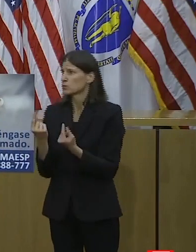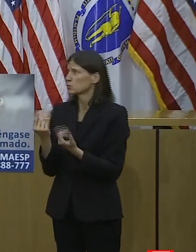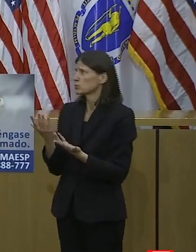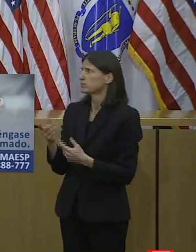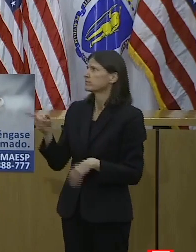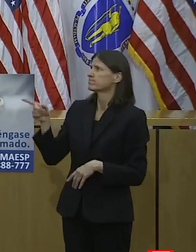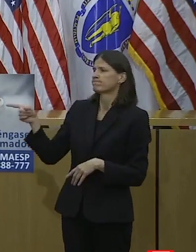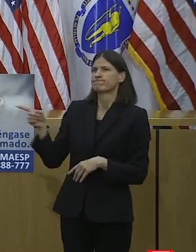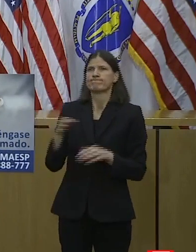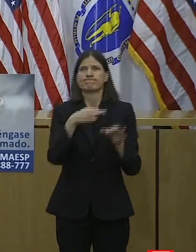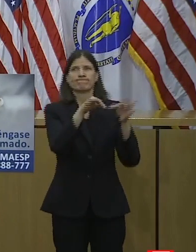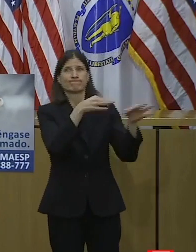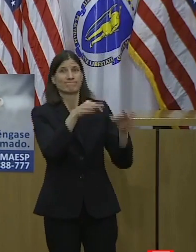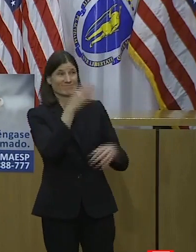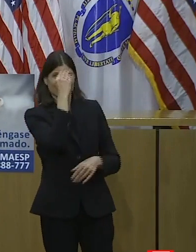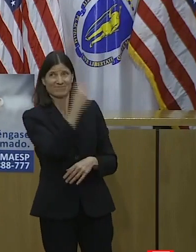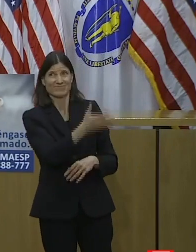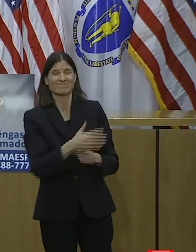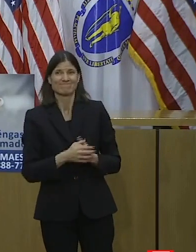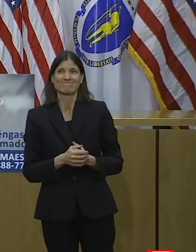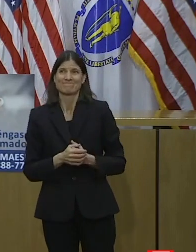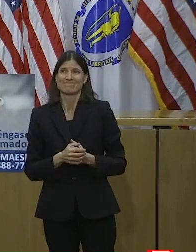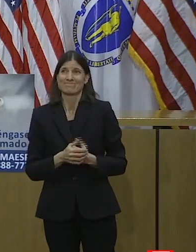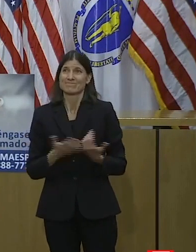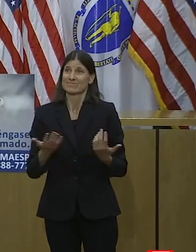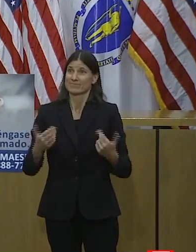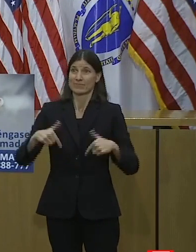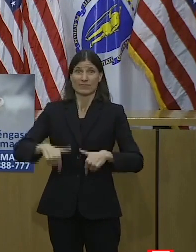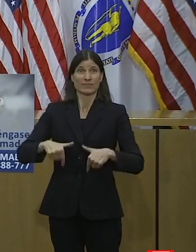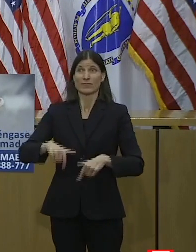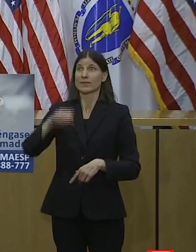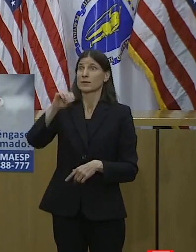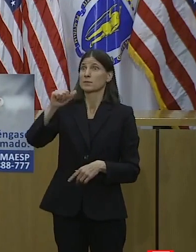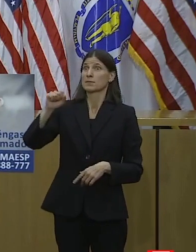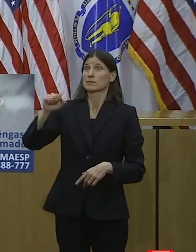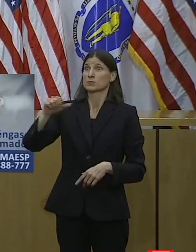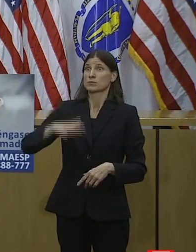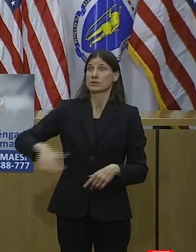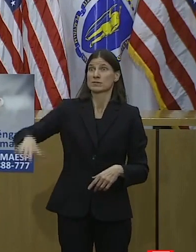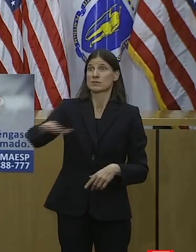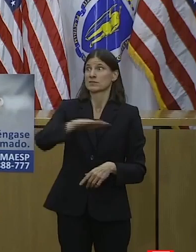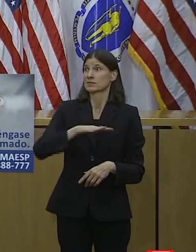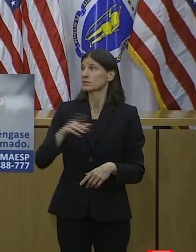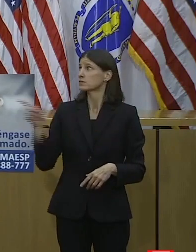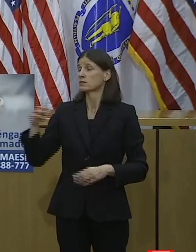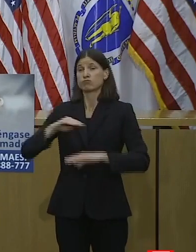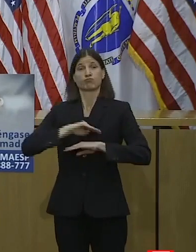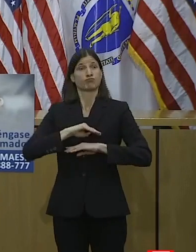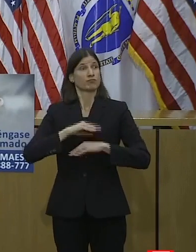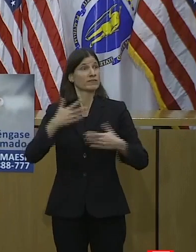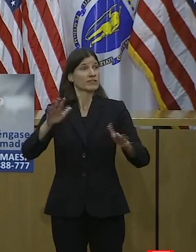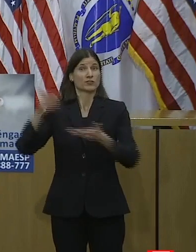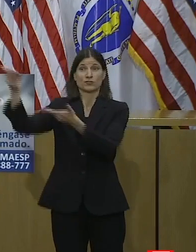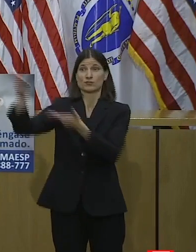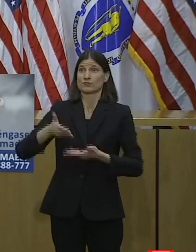that Massachusetts has what it needs with respect to gear generally, because one